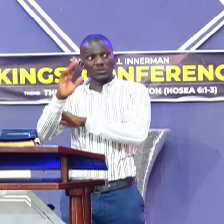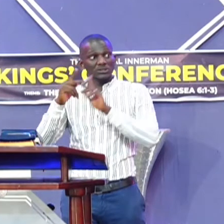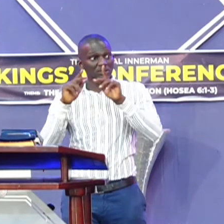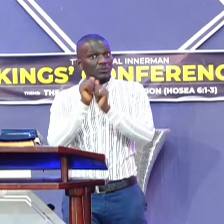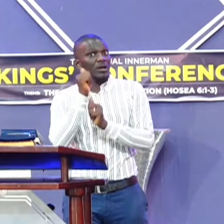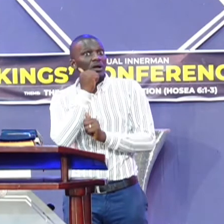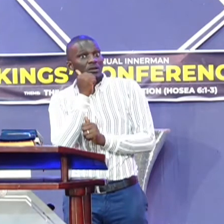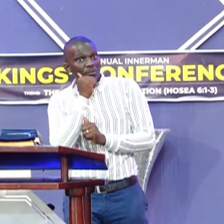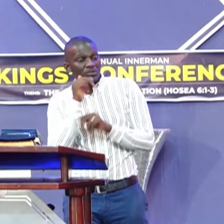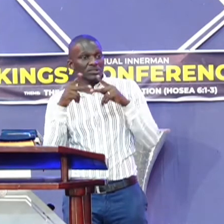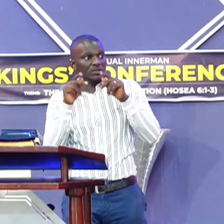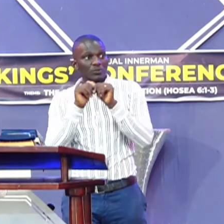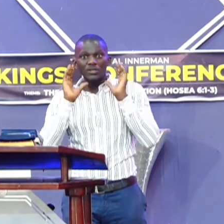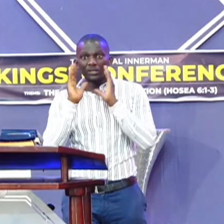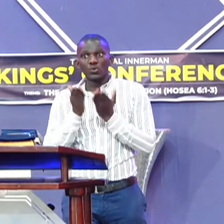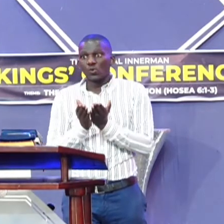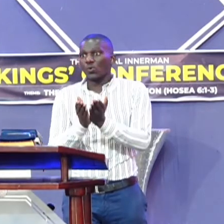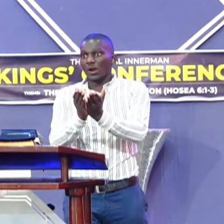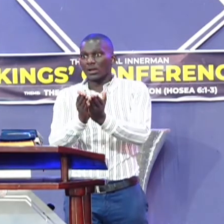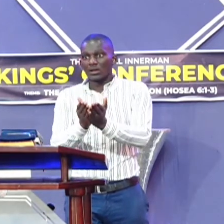began with Adam. He Noah. Began with